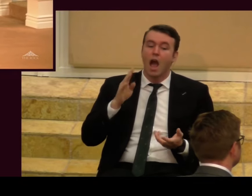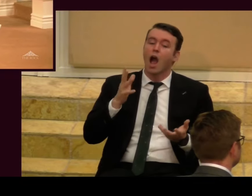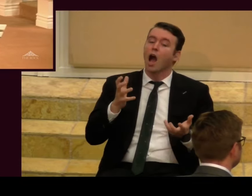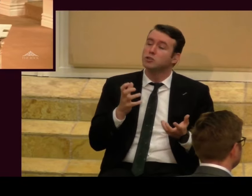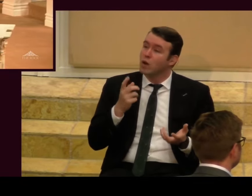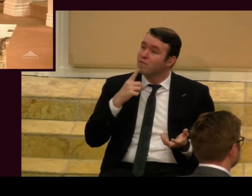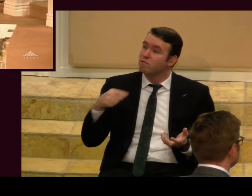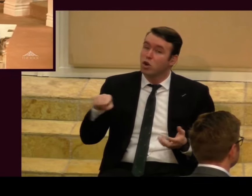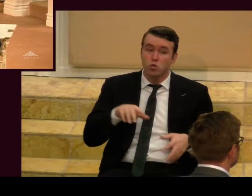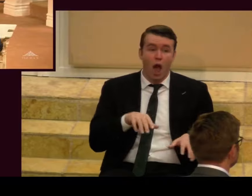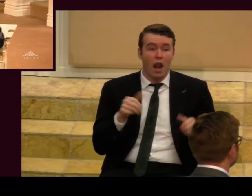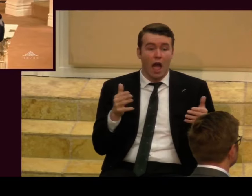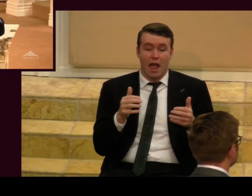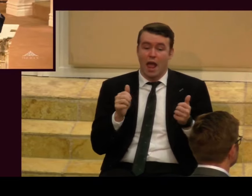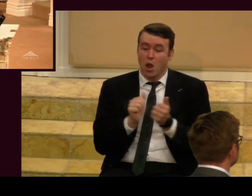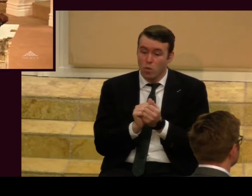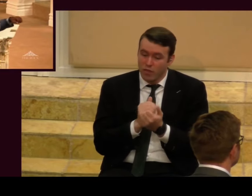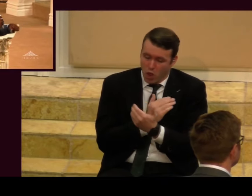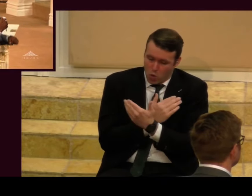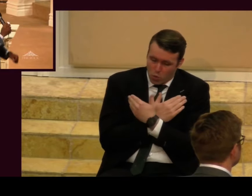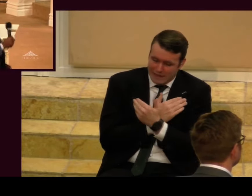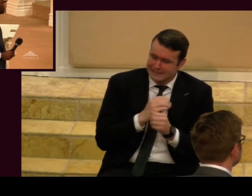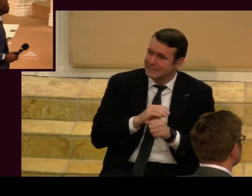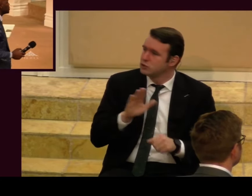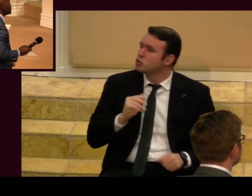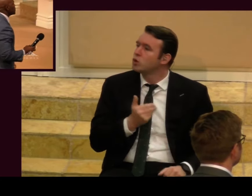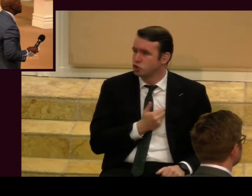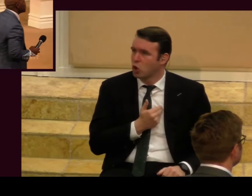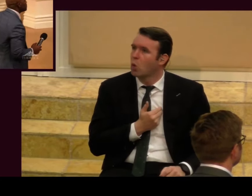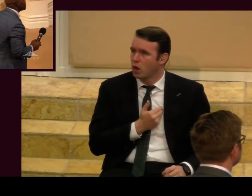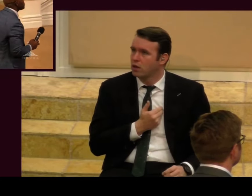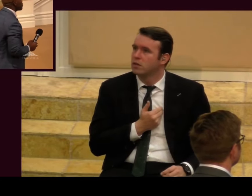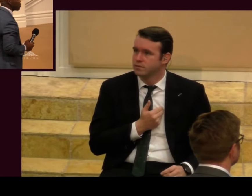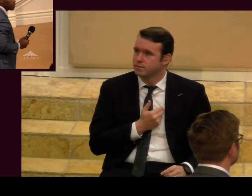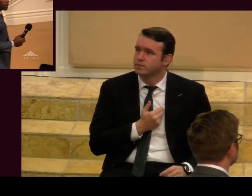It's the will of God for you to walk out of here with rest in your soul.